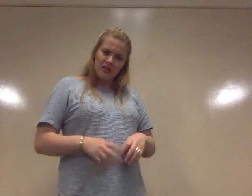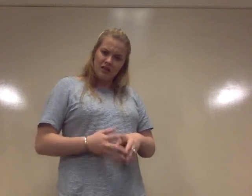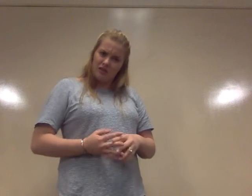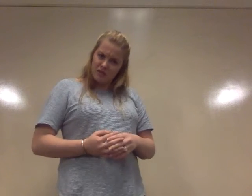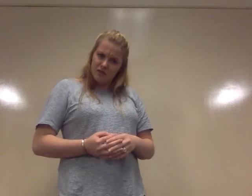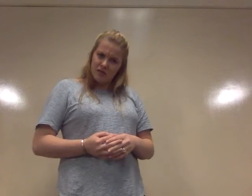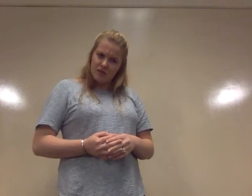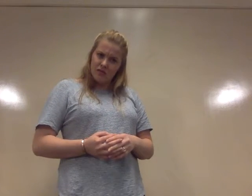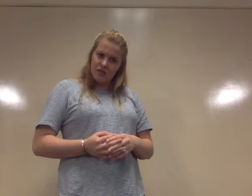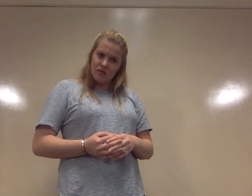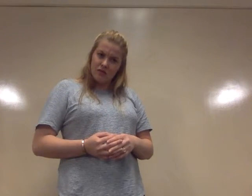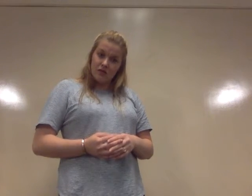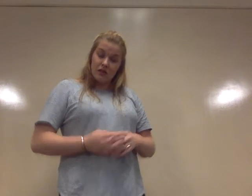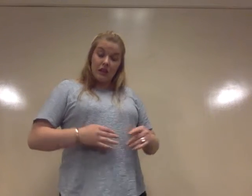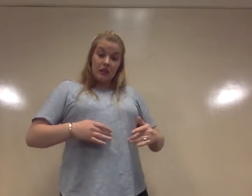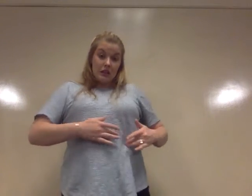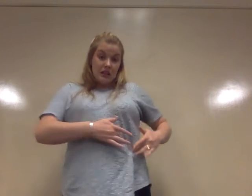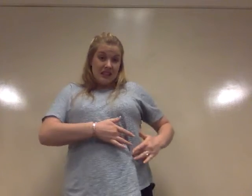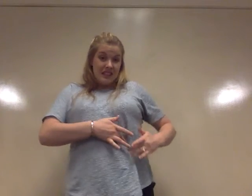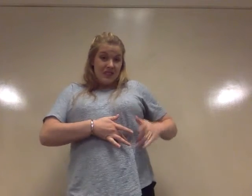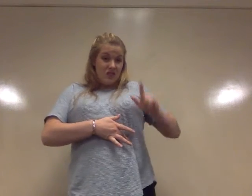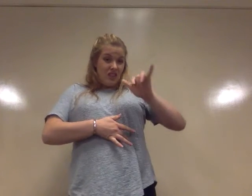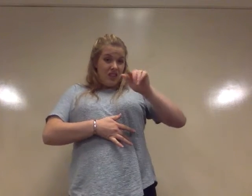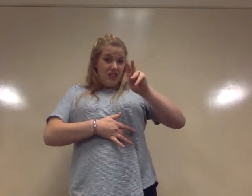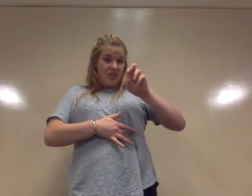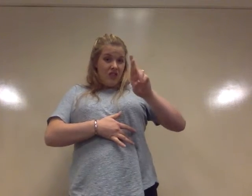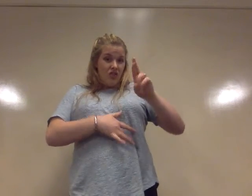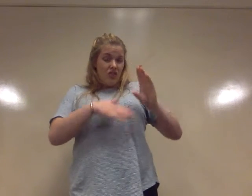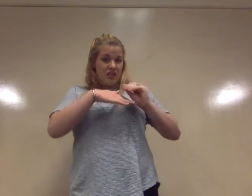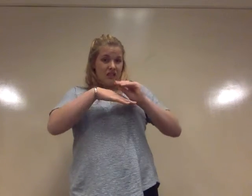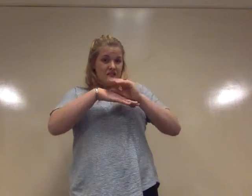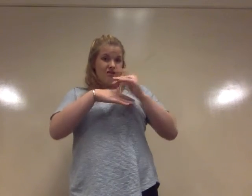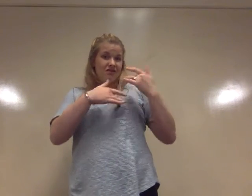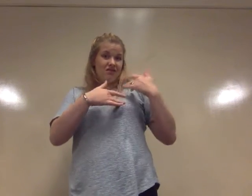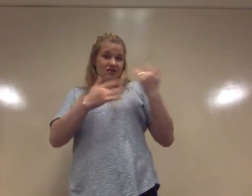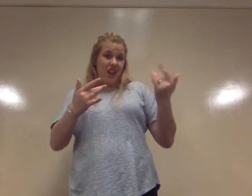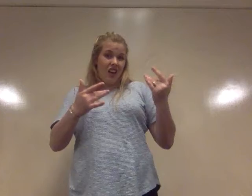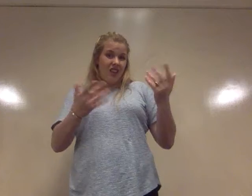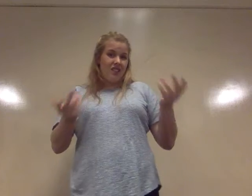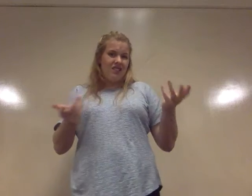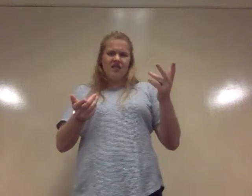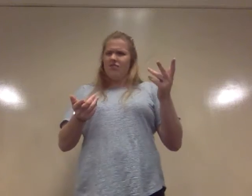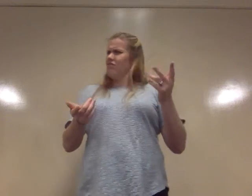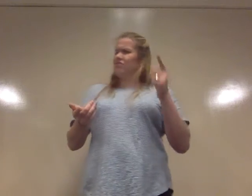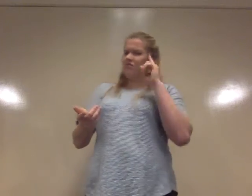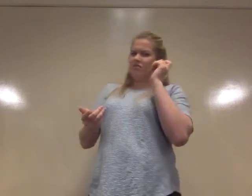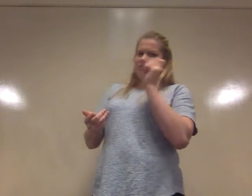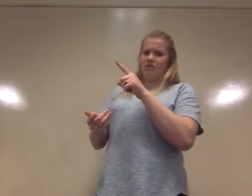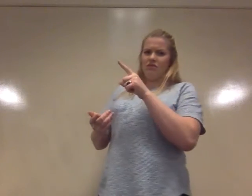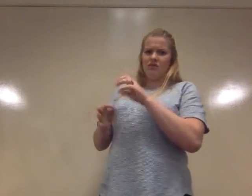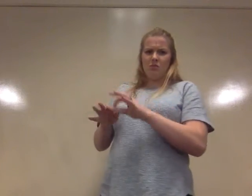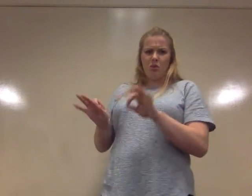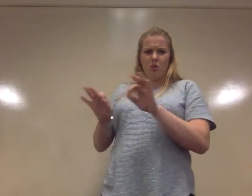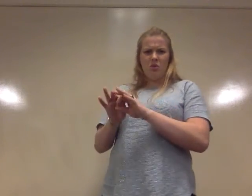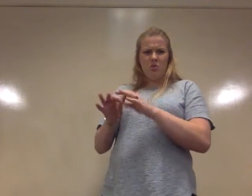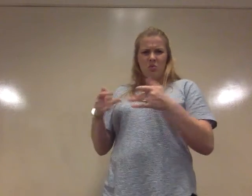in adults. But just the mere fact that they occurred in children said, there's something here. This is pretty significant. Shortly